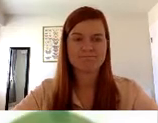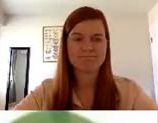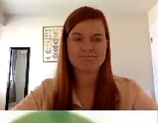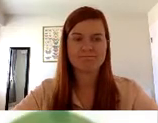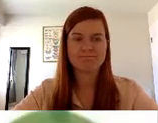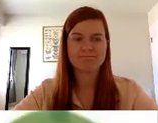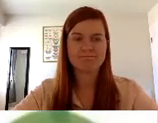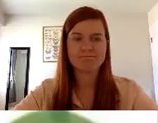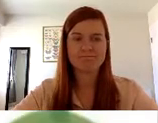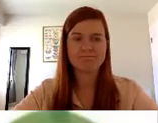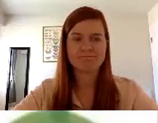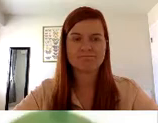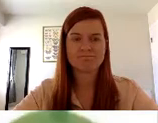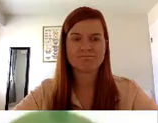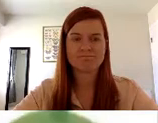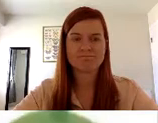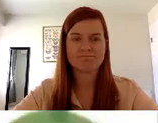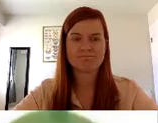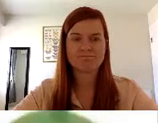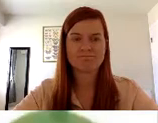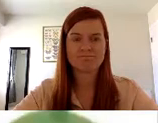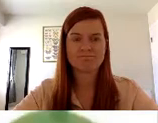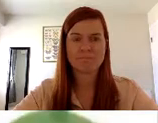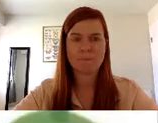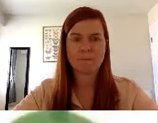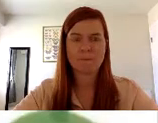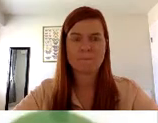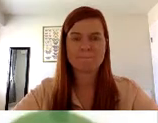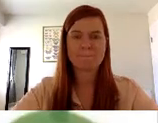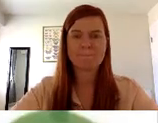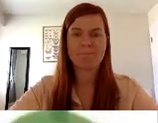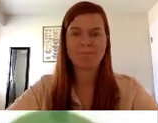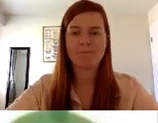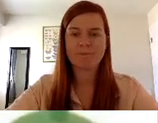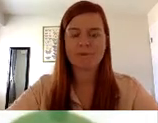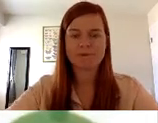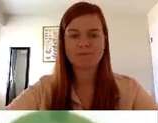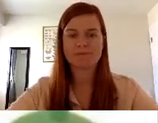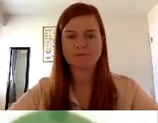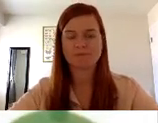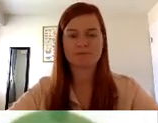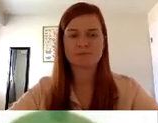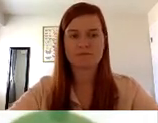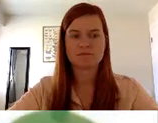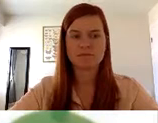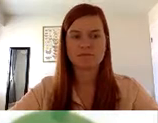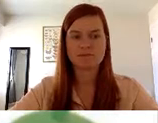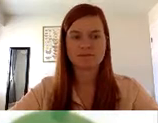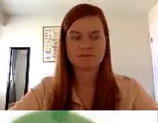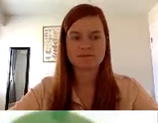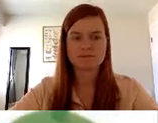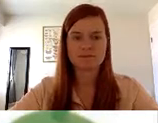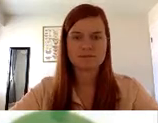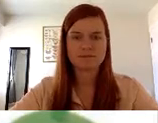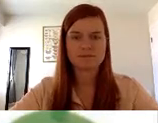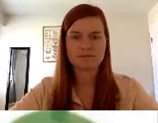she stuck her head out of the window. "Excuse me," she said. "Who will go to the store and buy me some